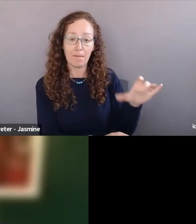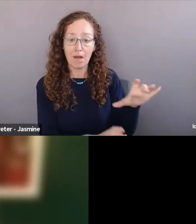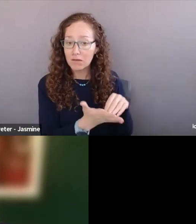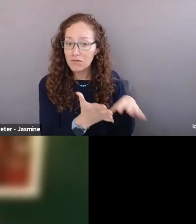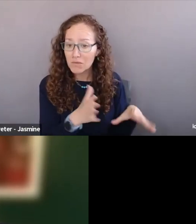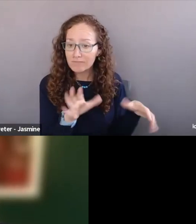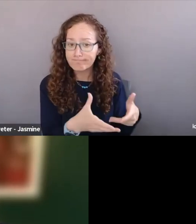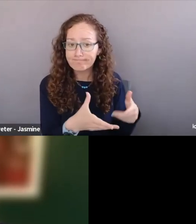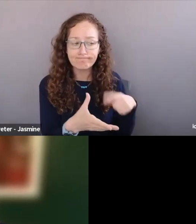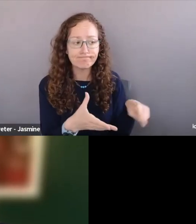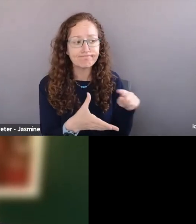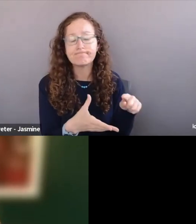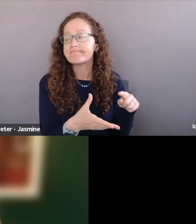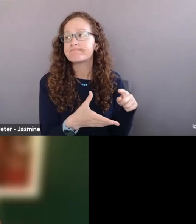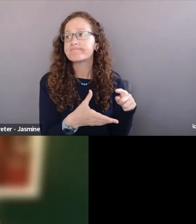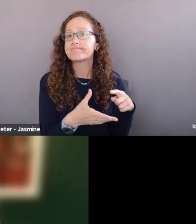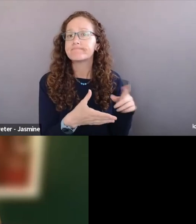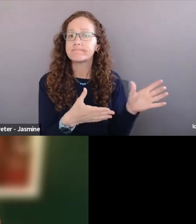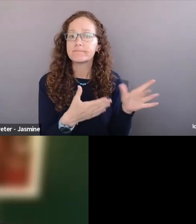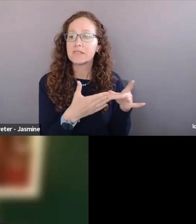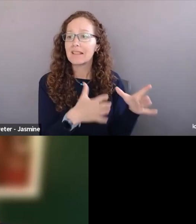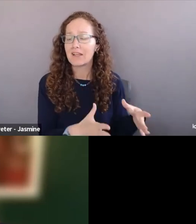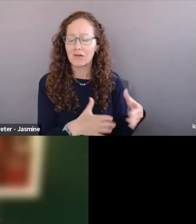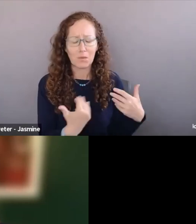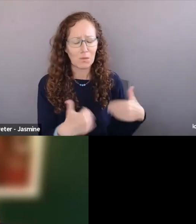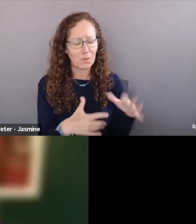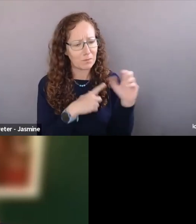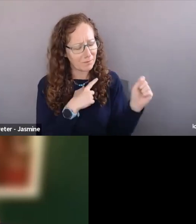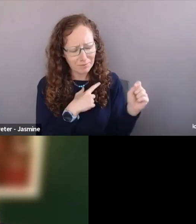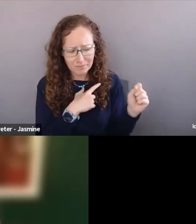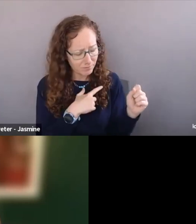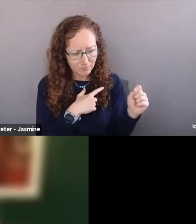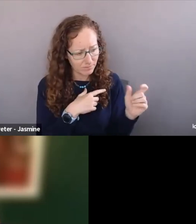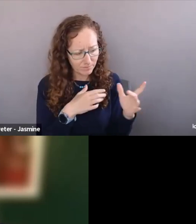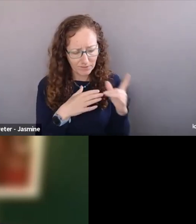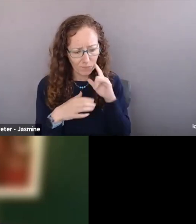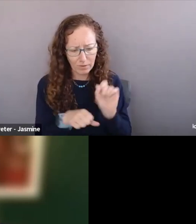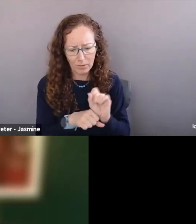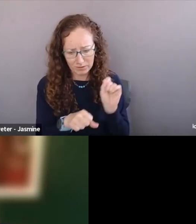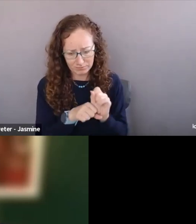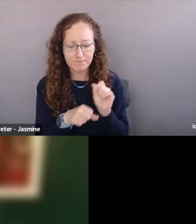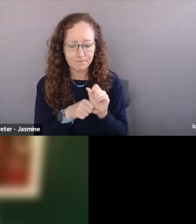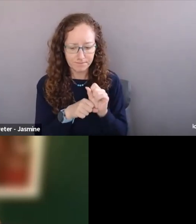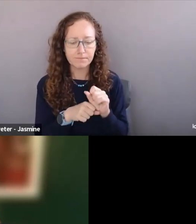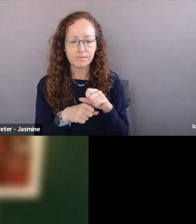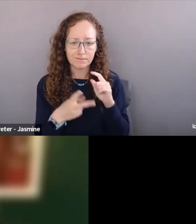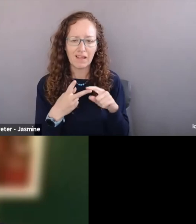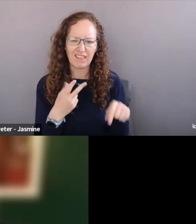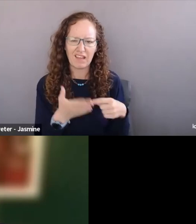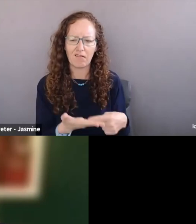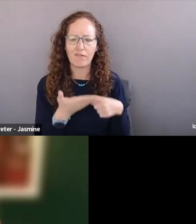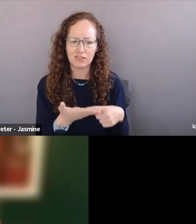they were leaders, such leaders in this work and in this